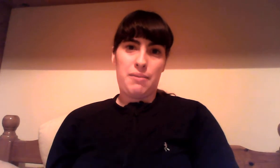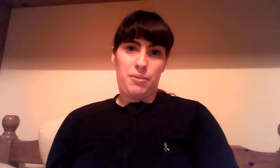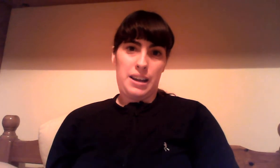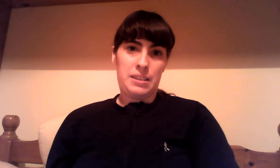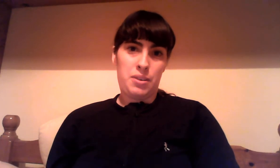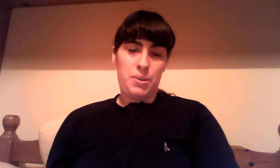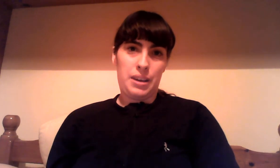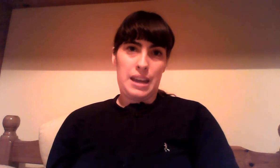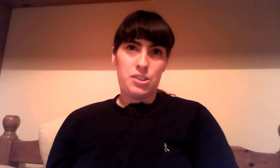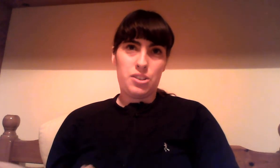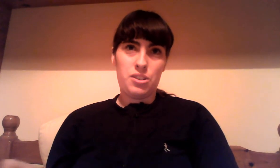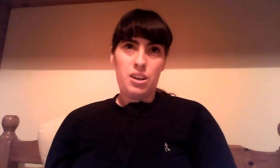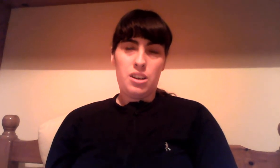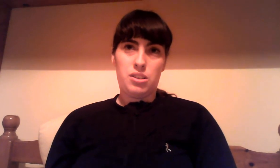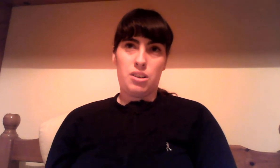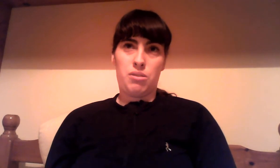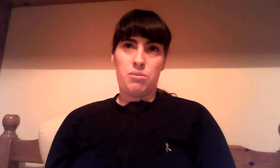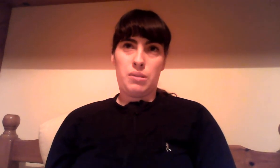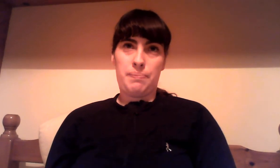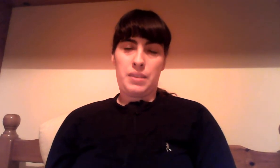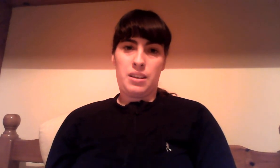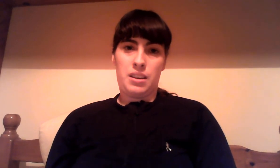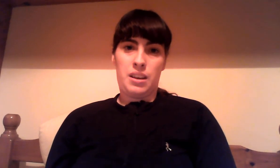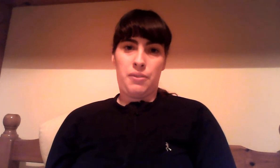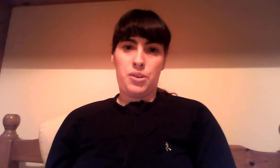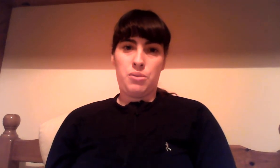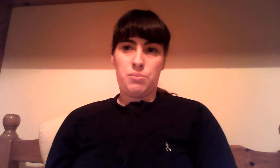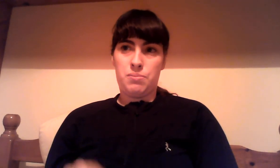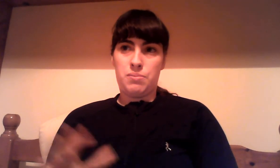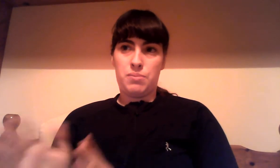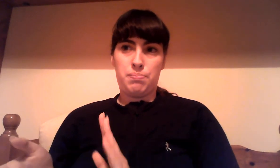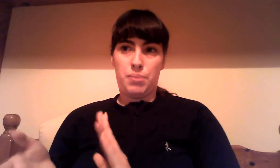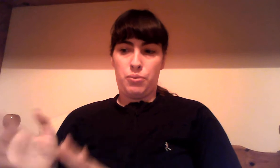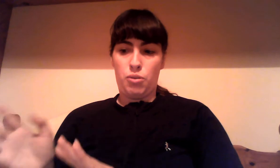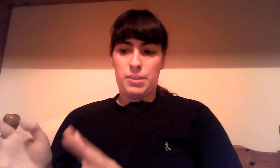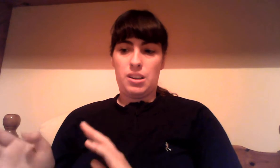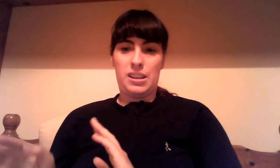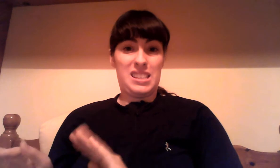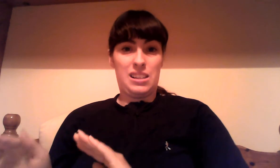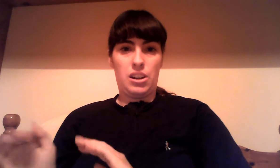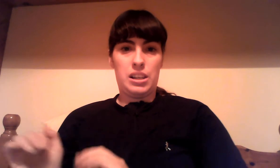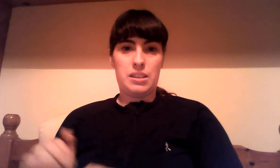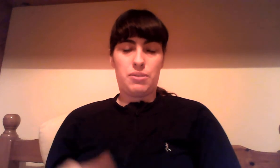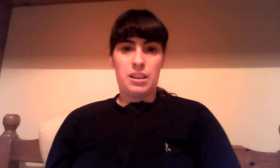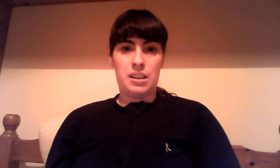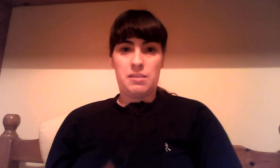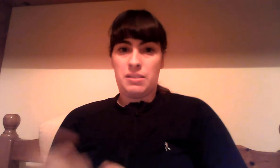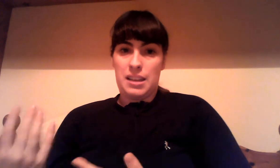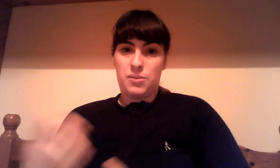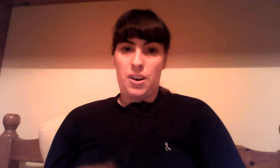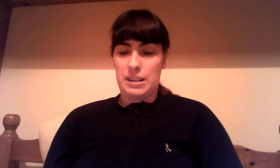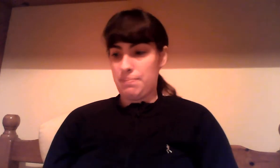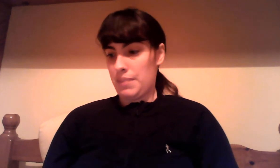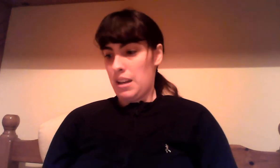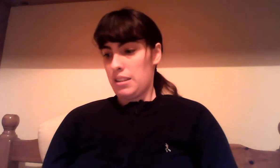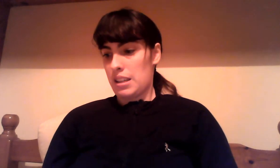effective communication, so if you perform a sign slightly differently that's fine, that's